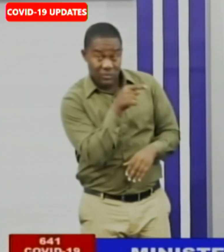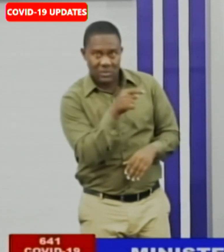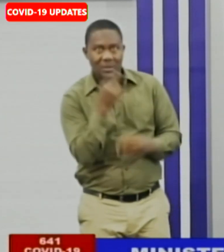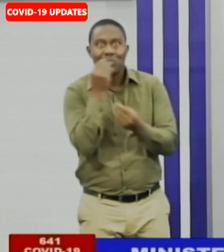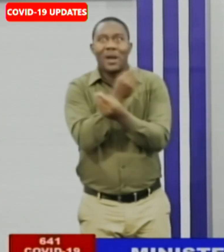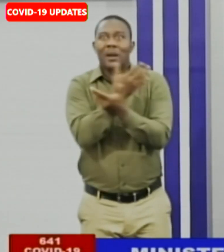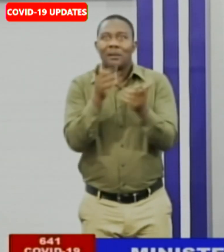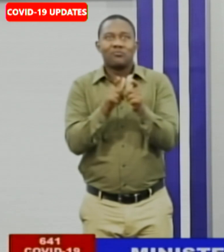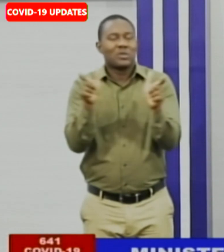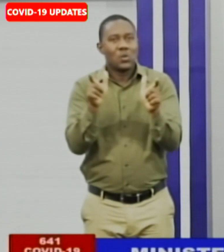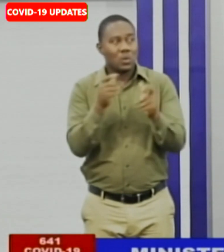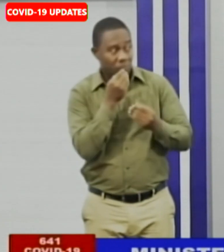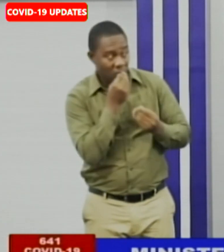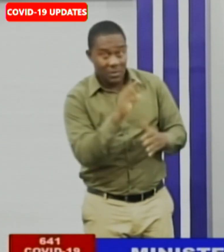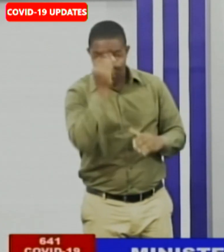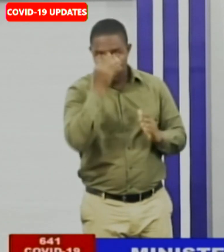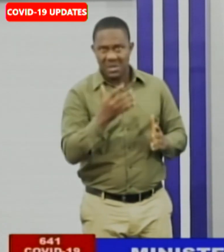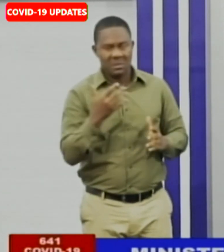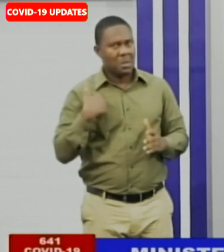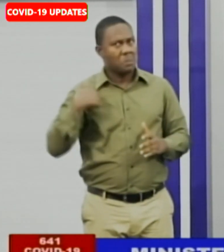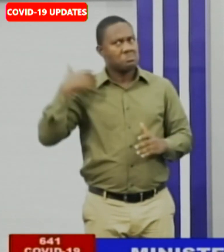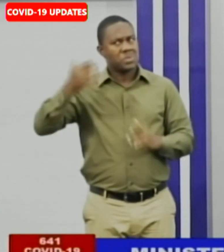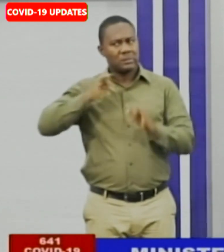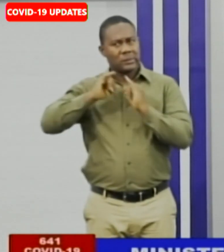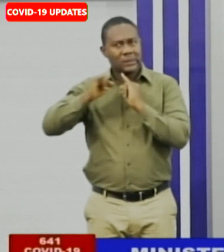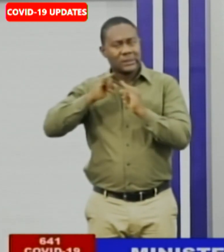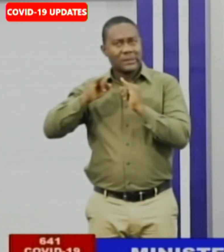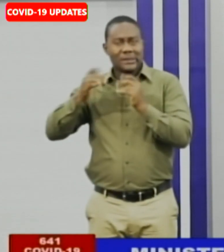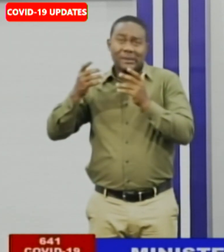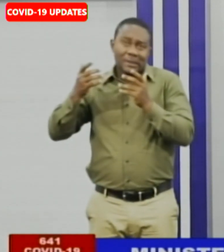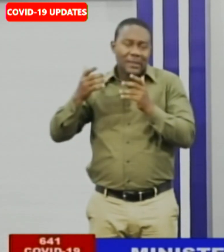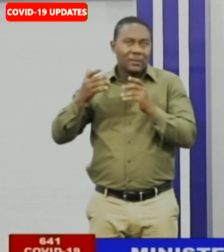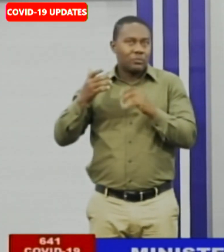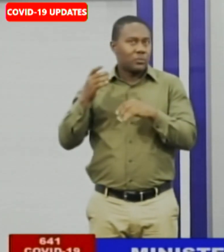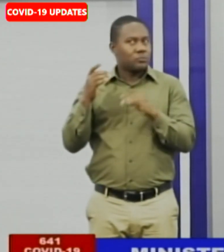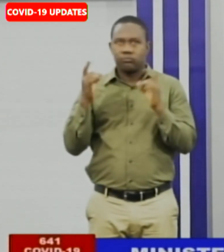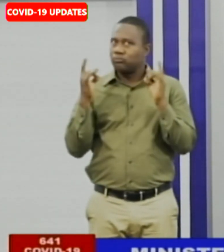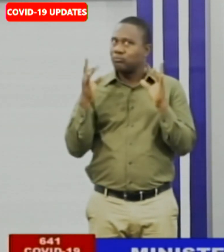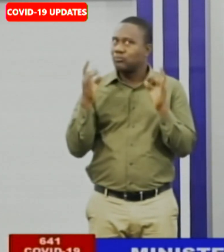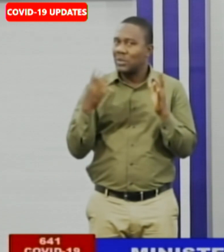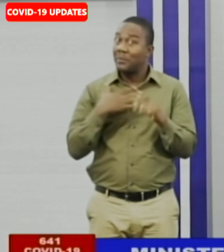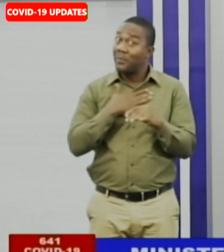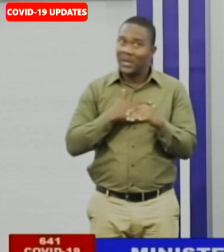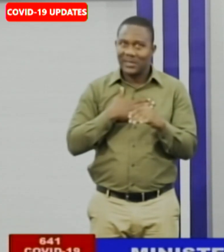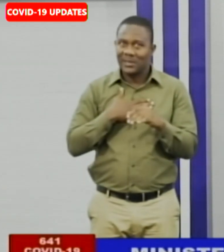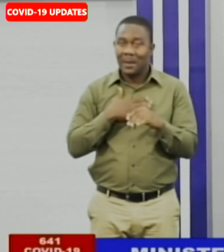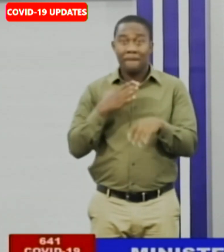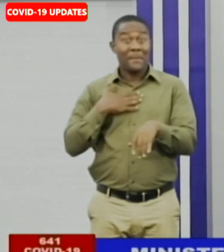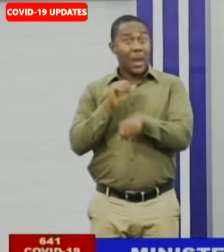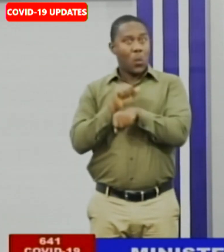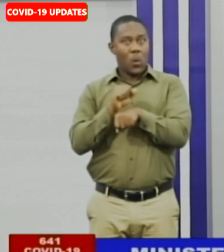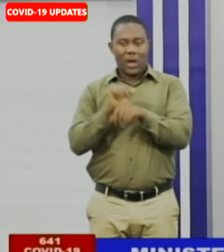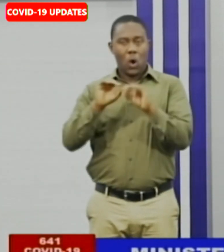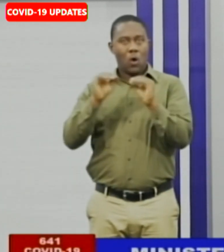reasons, because I've done so many interviews and the outcome is very big. So please forgive me for that aspect.